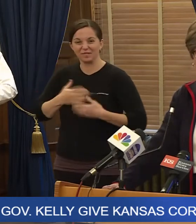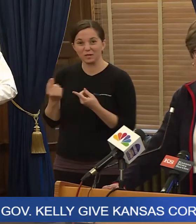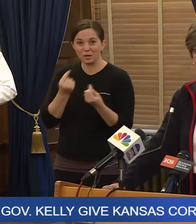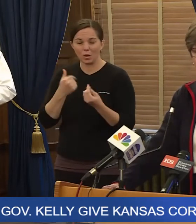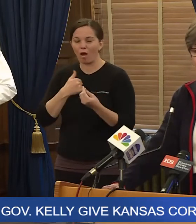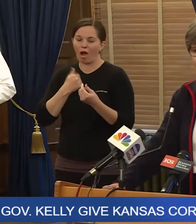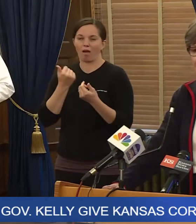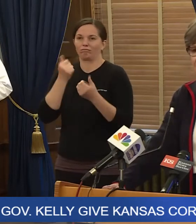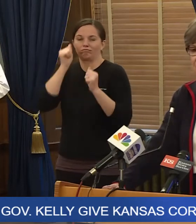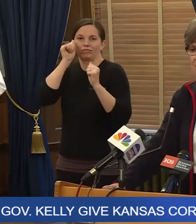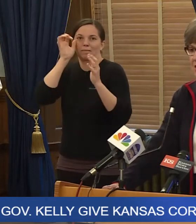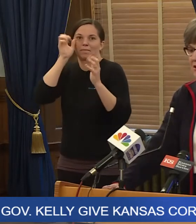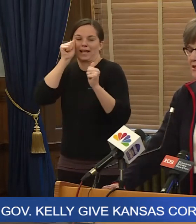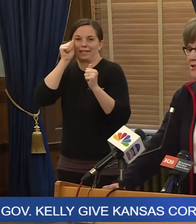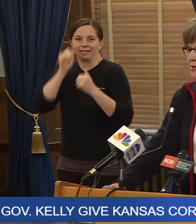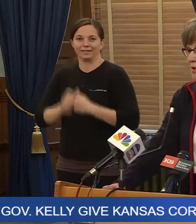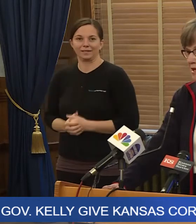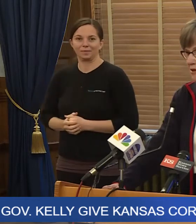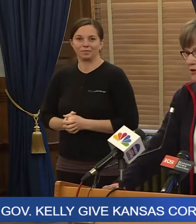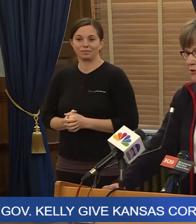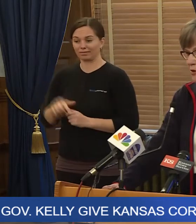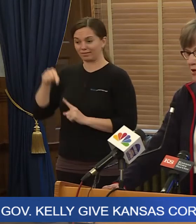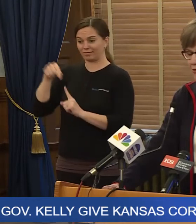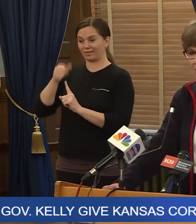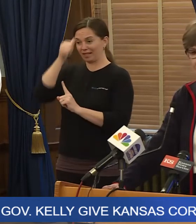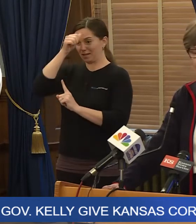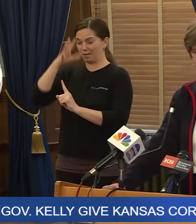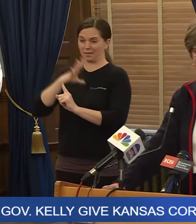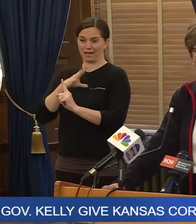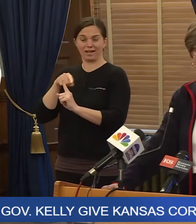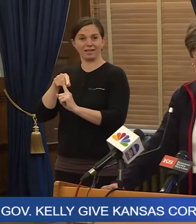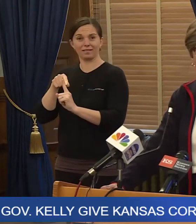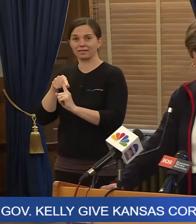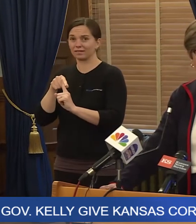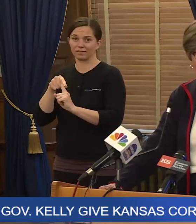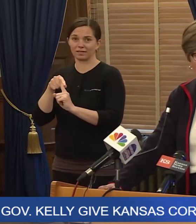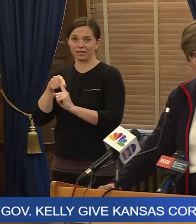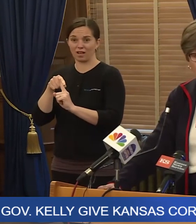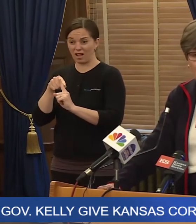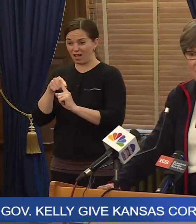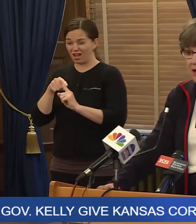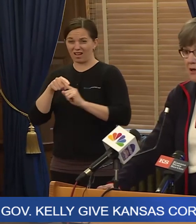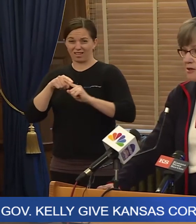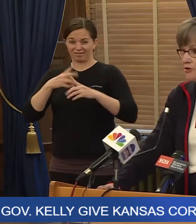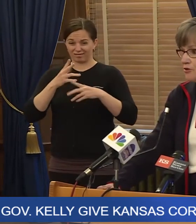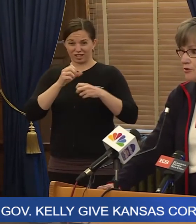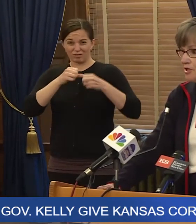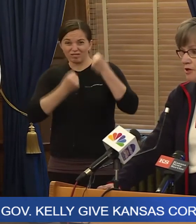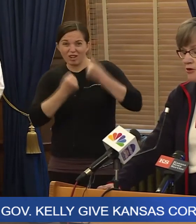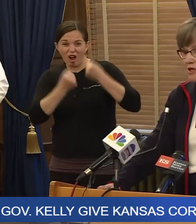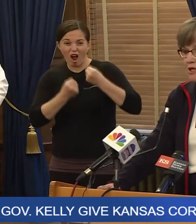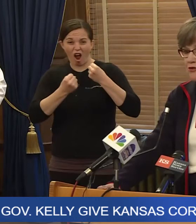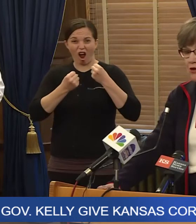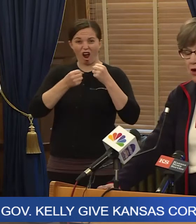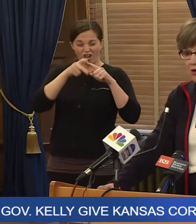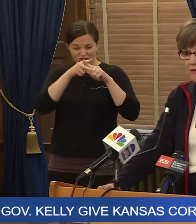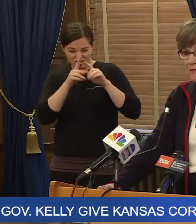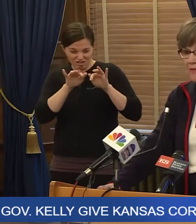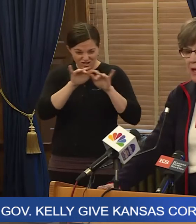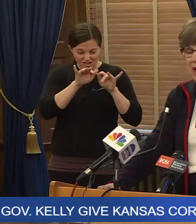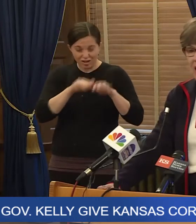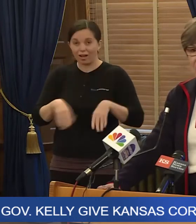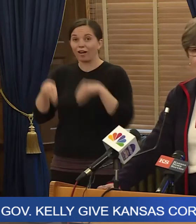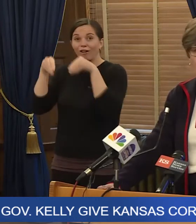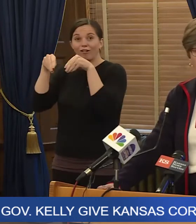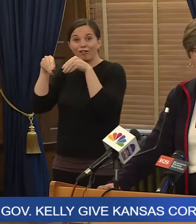amazed. This is a man who went from working on cars to tinkering in the